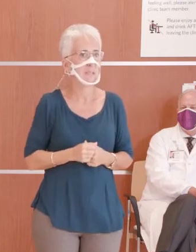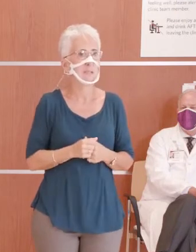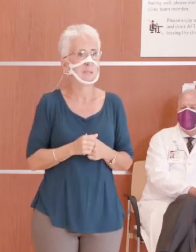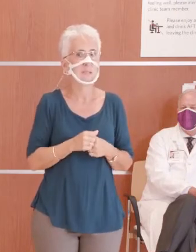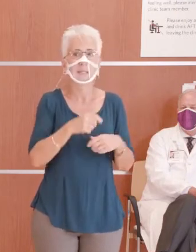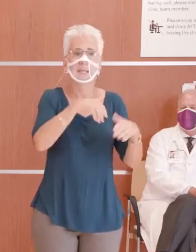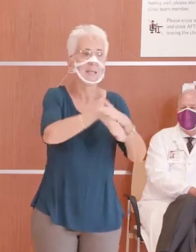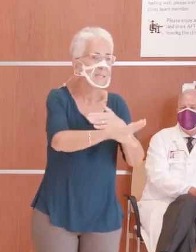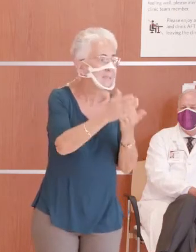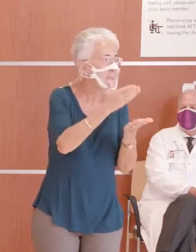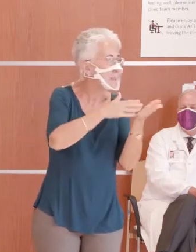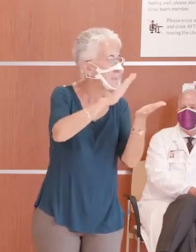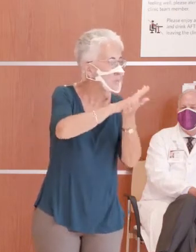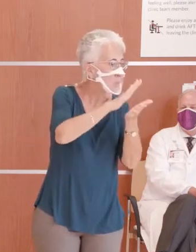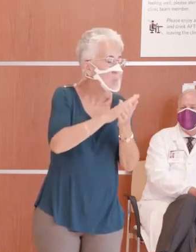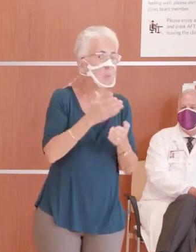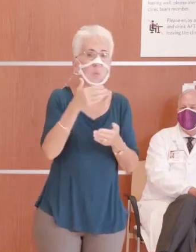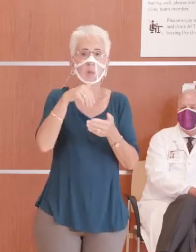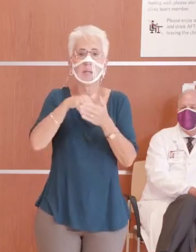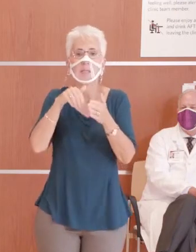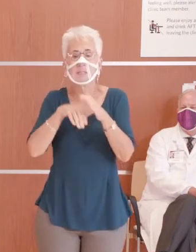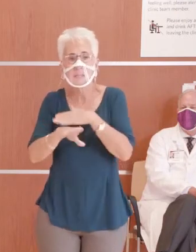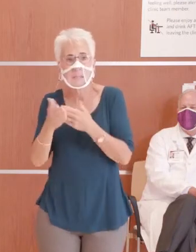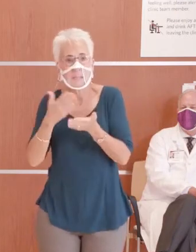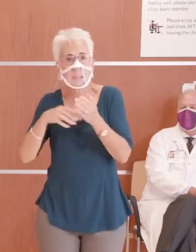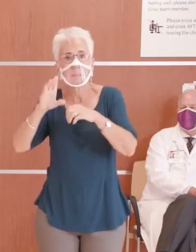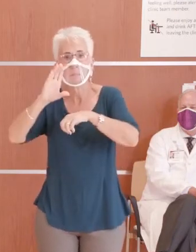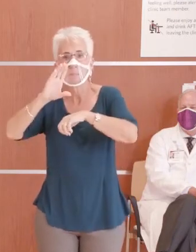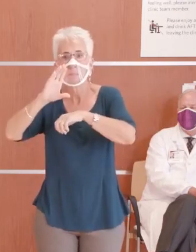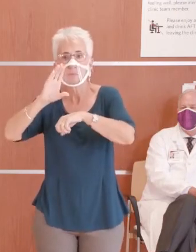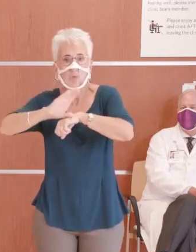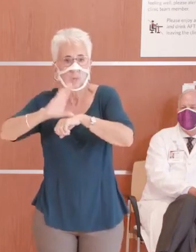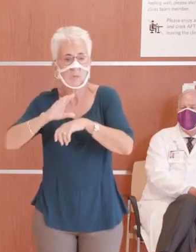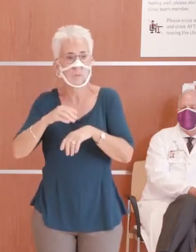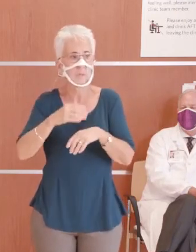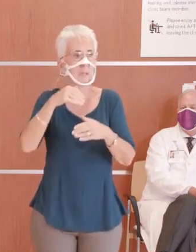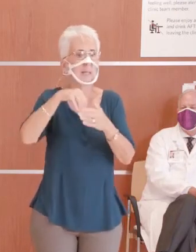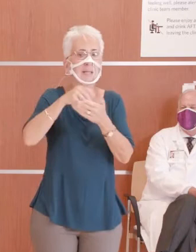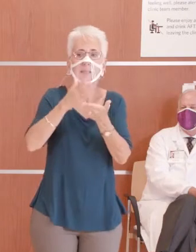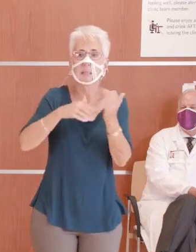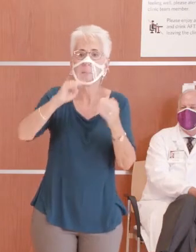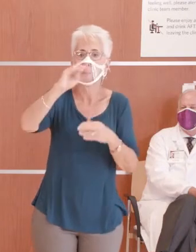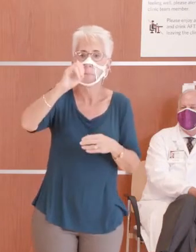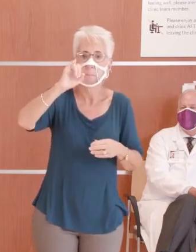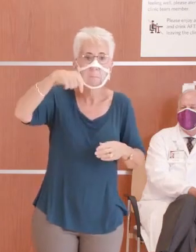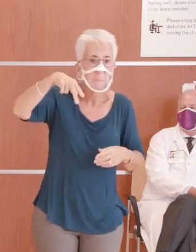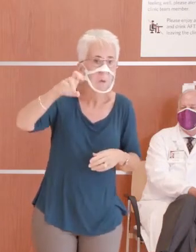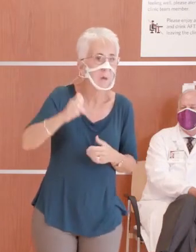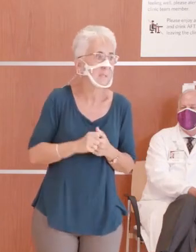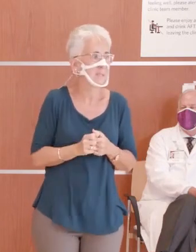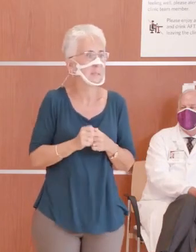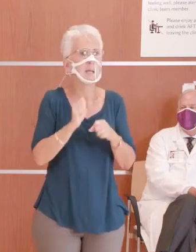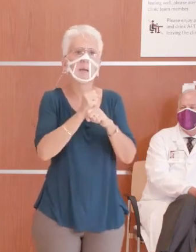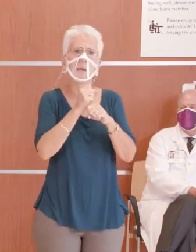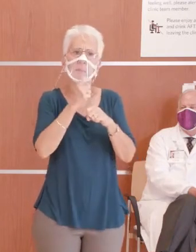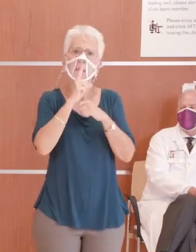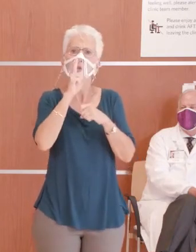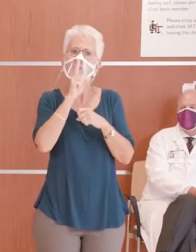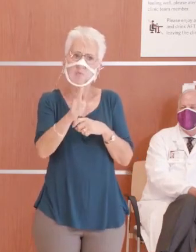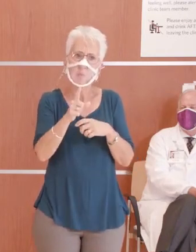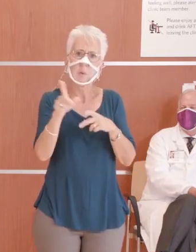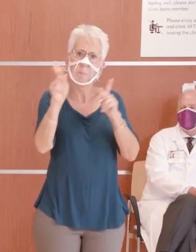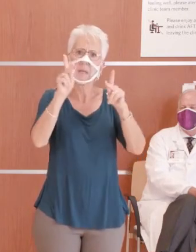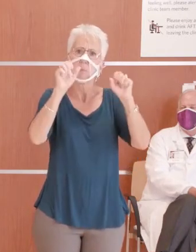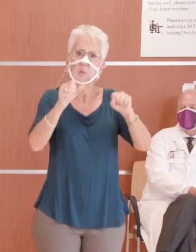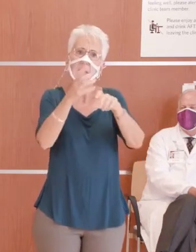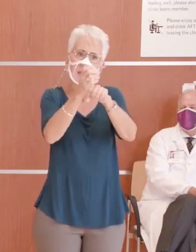at schools and churches and mosques and any place where people can gather to make sure that they have closer